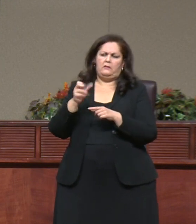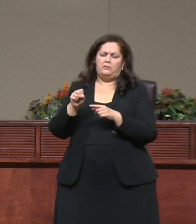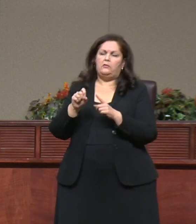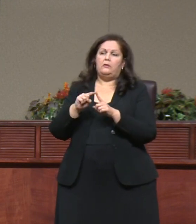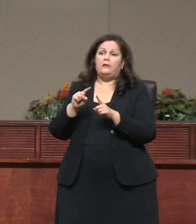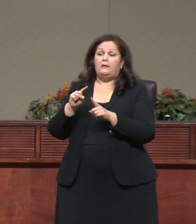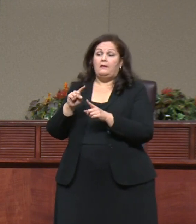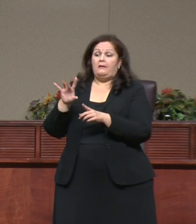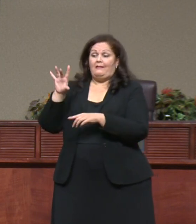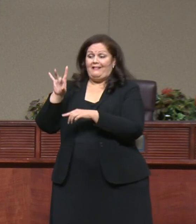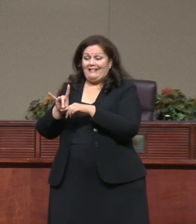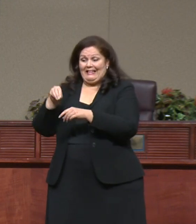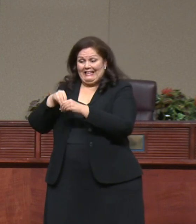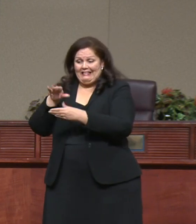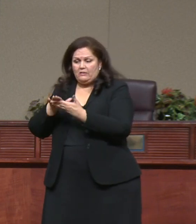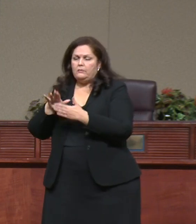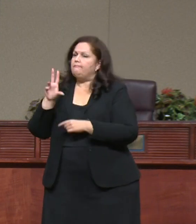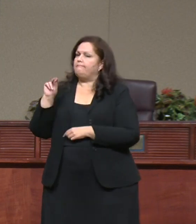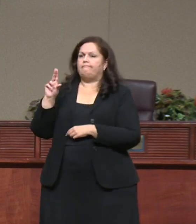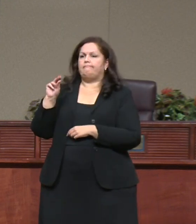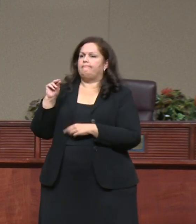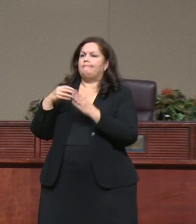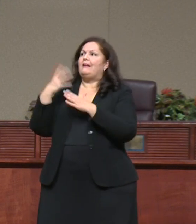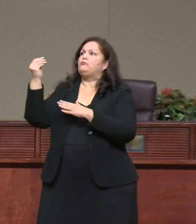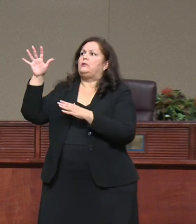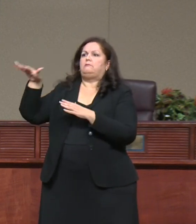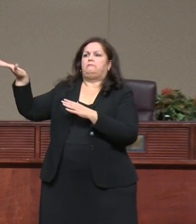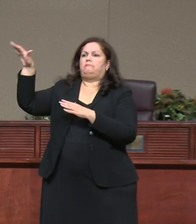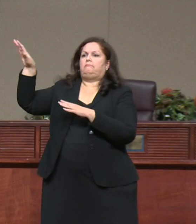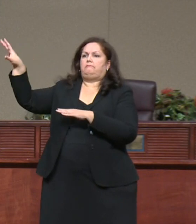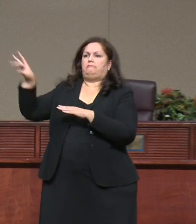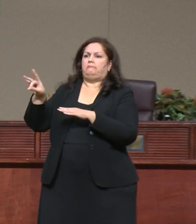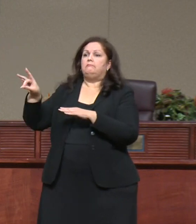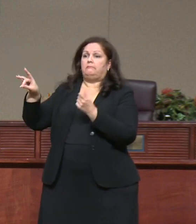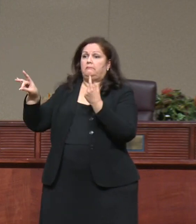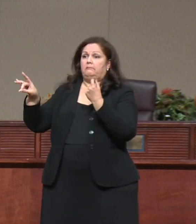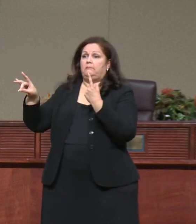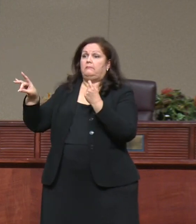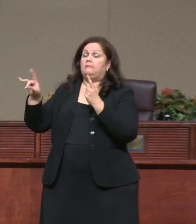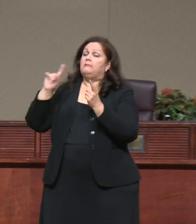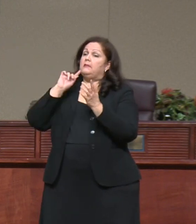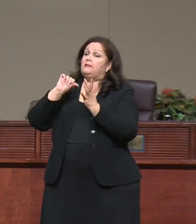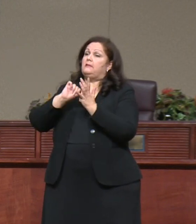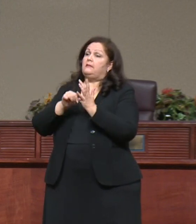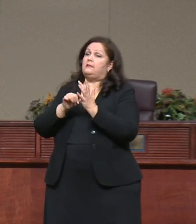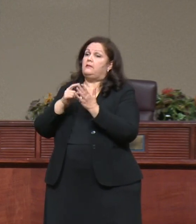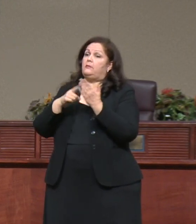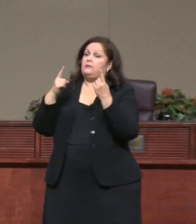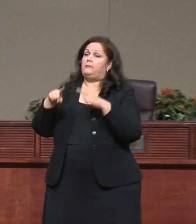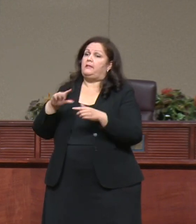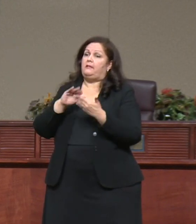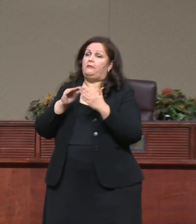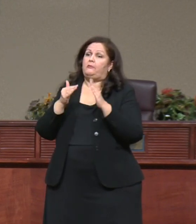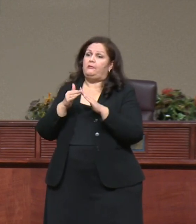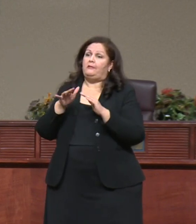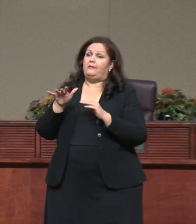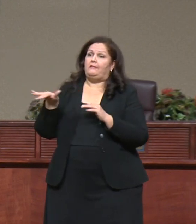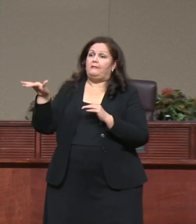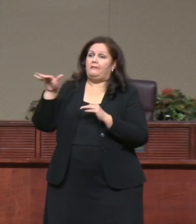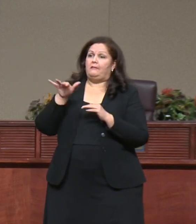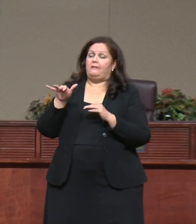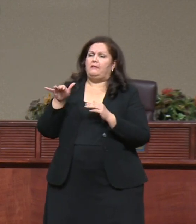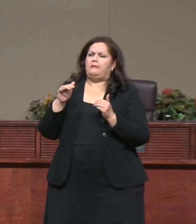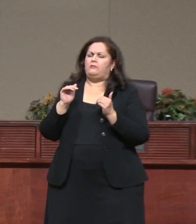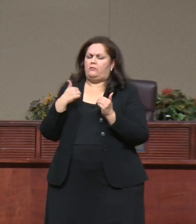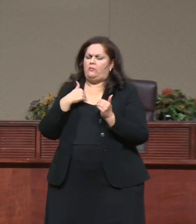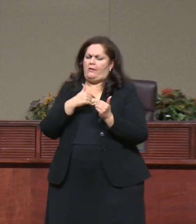far as we know, outside of the school setting. And that places a lot of emphasis on what happened in our community and our question, how can